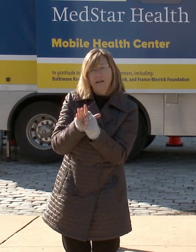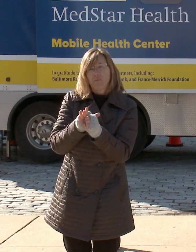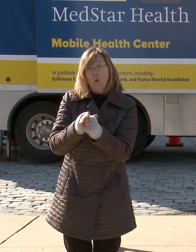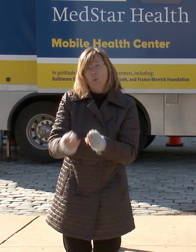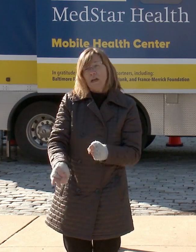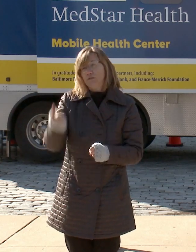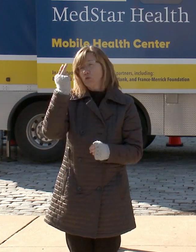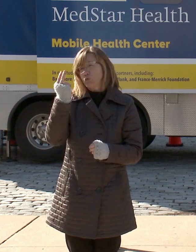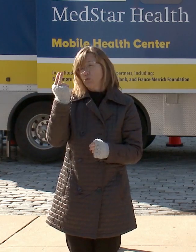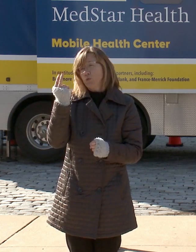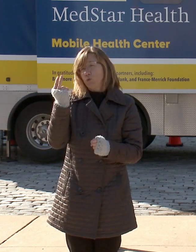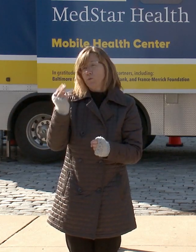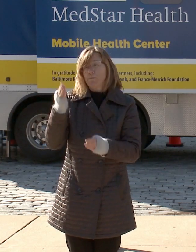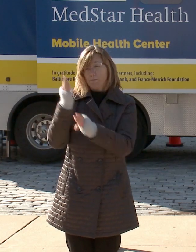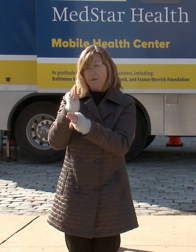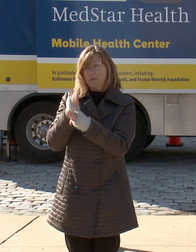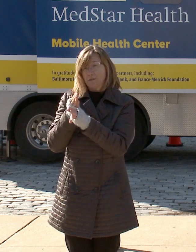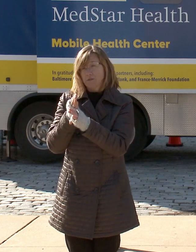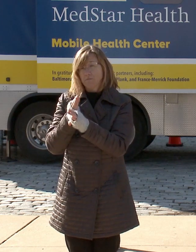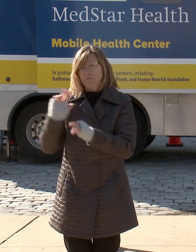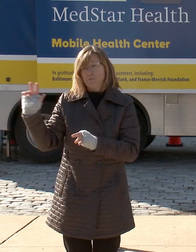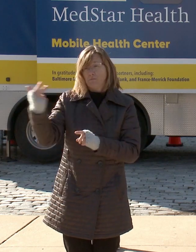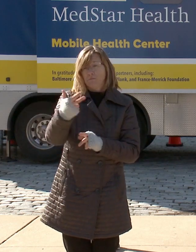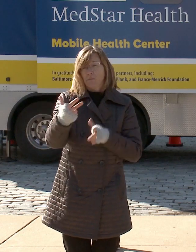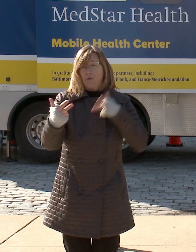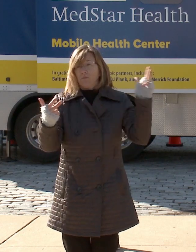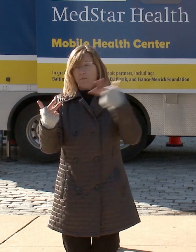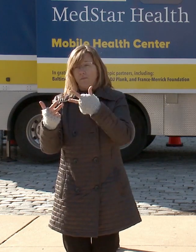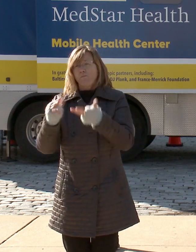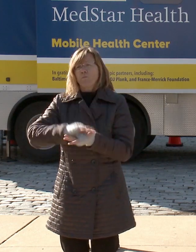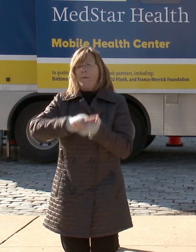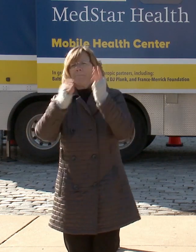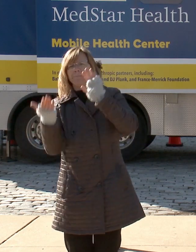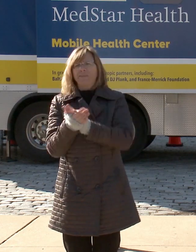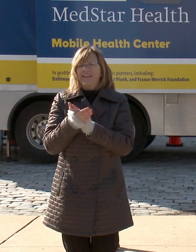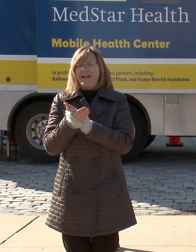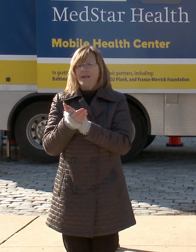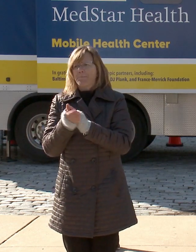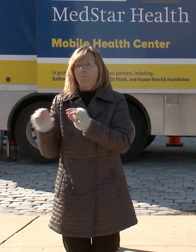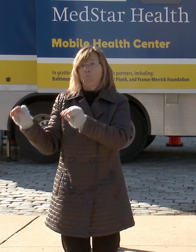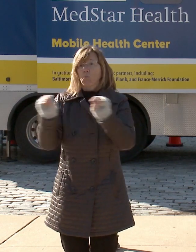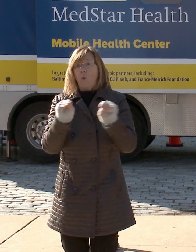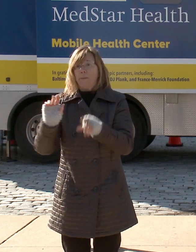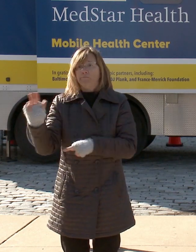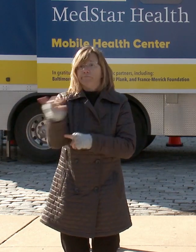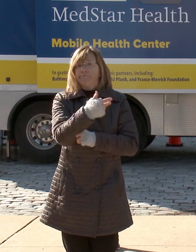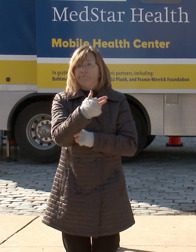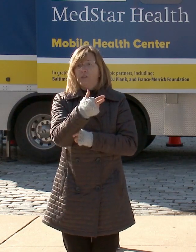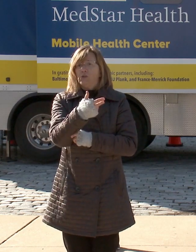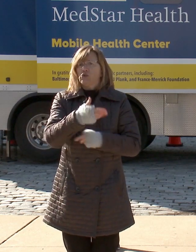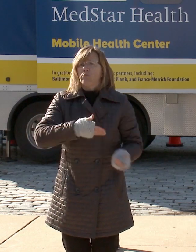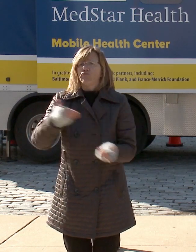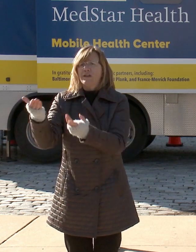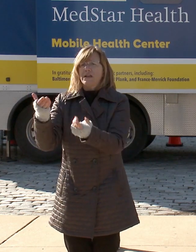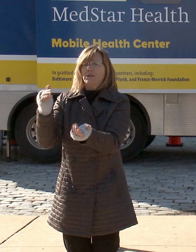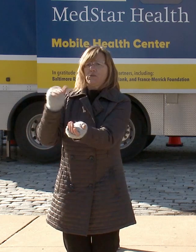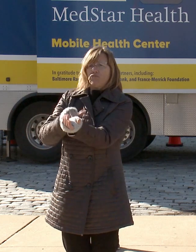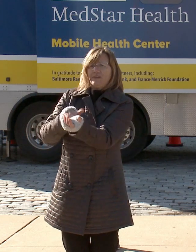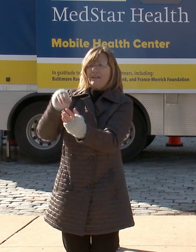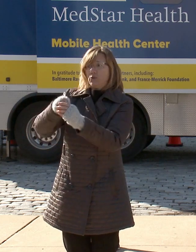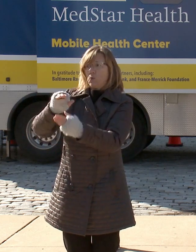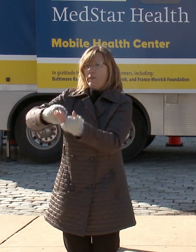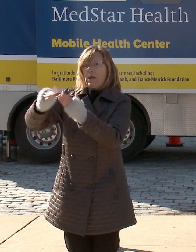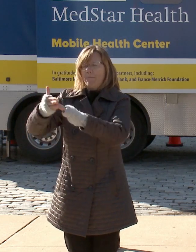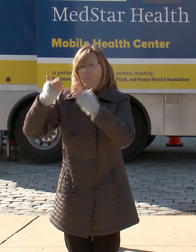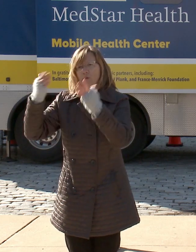shuttles and turned them into mobile units to bring healthcare providers into the community for COVID-19